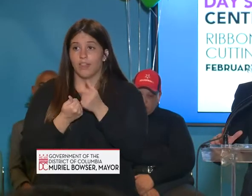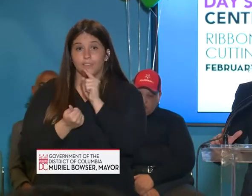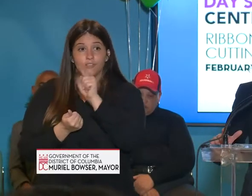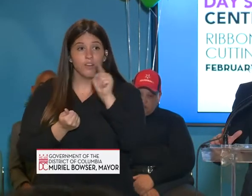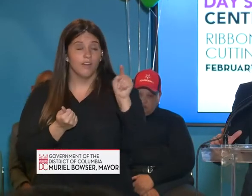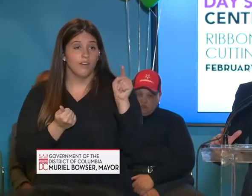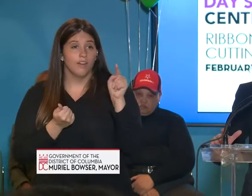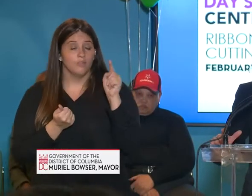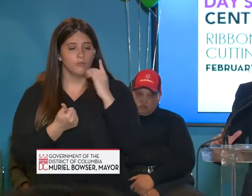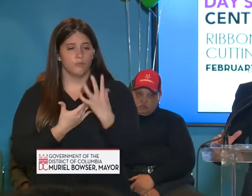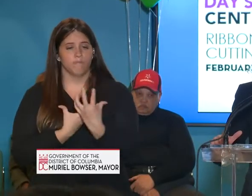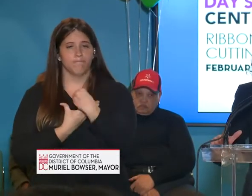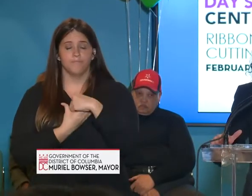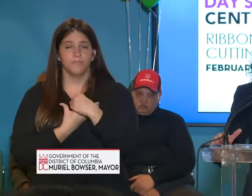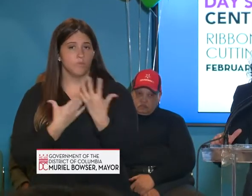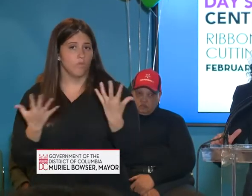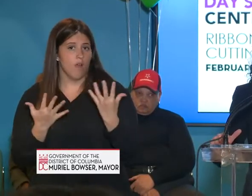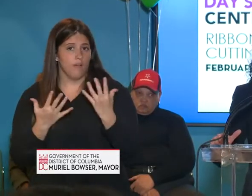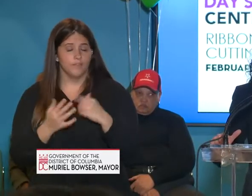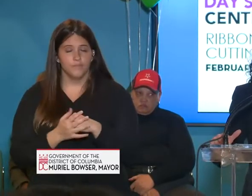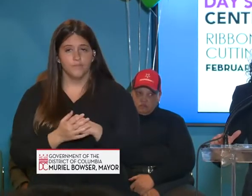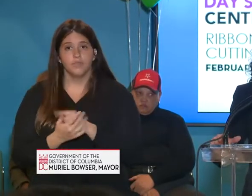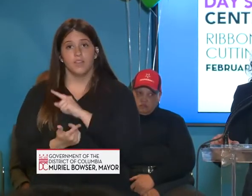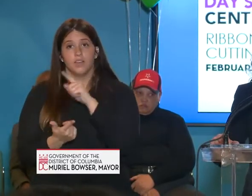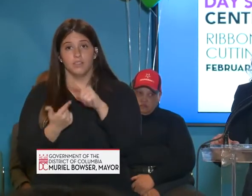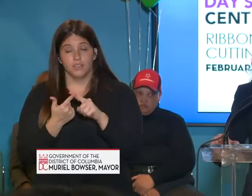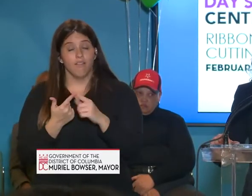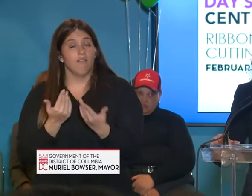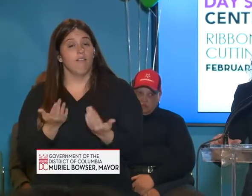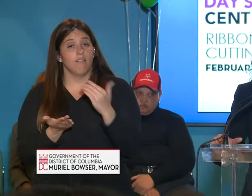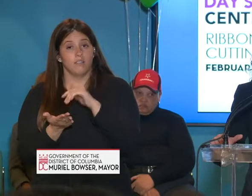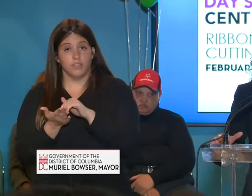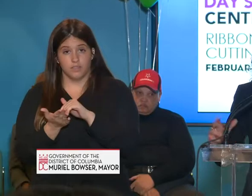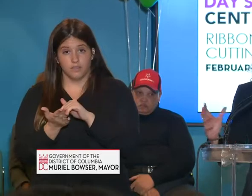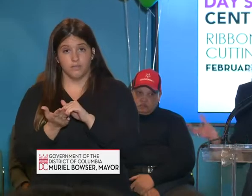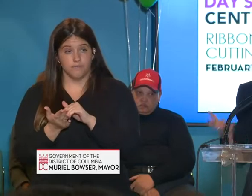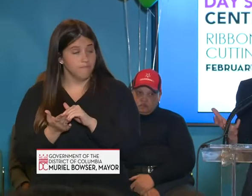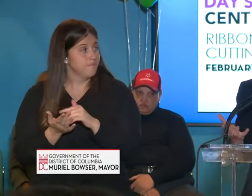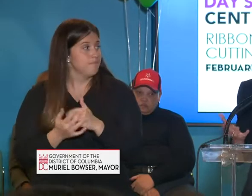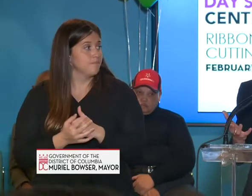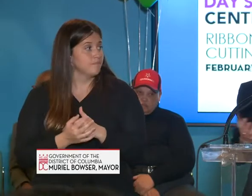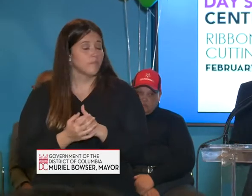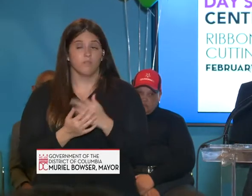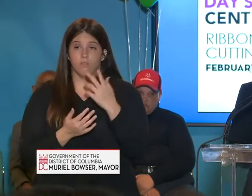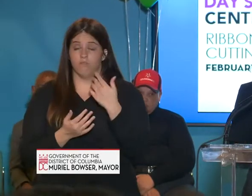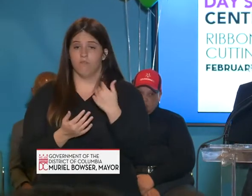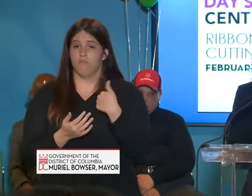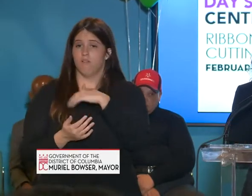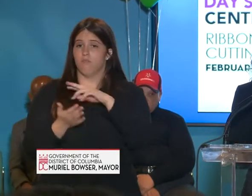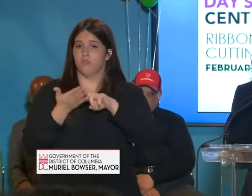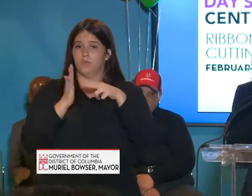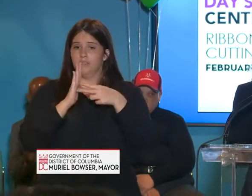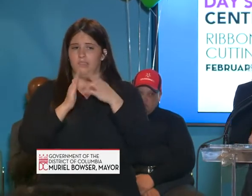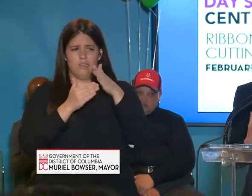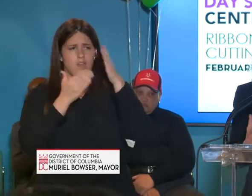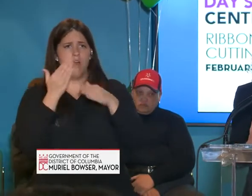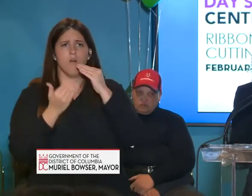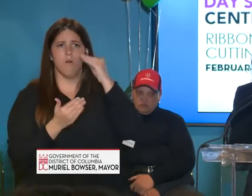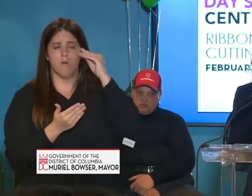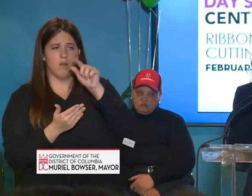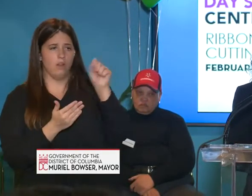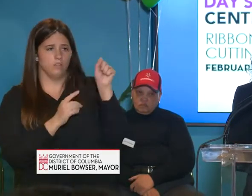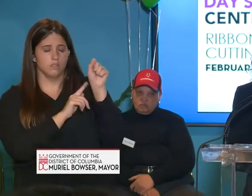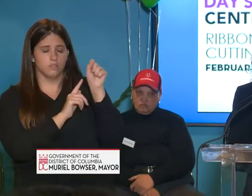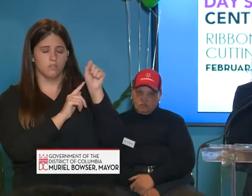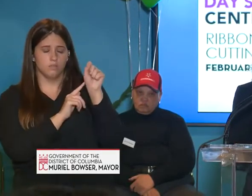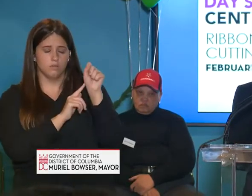of us to embody, is that until we have fulfilled our purpose around ending homelessness, this